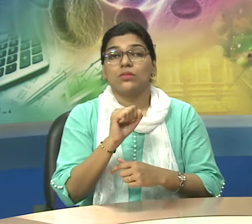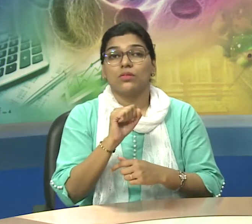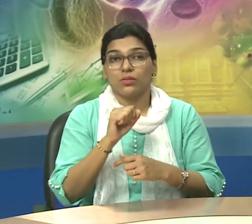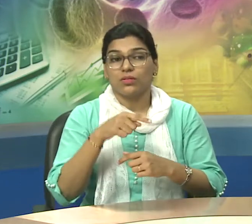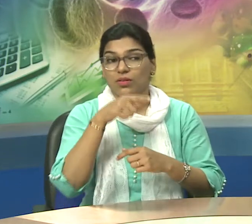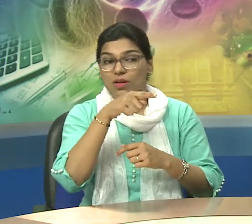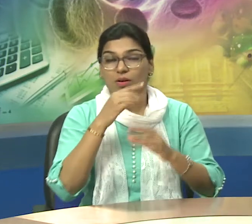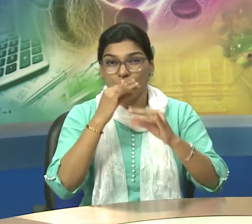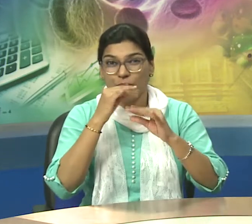His